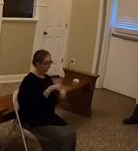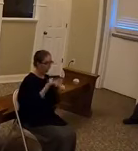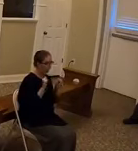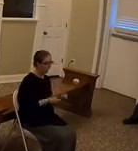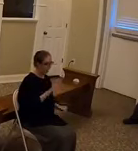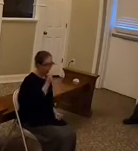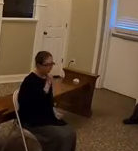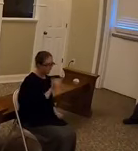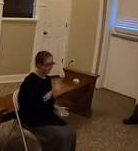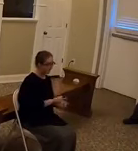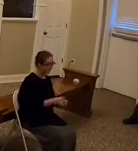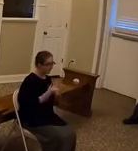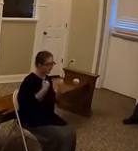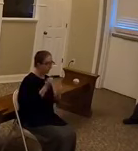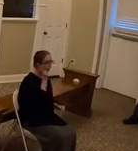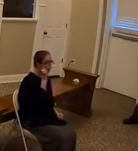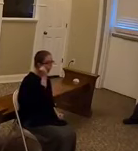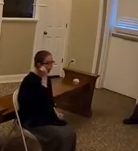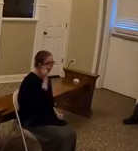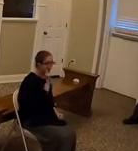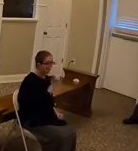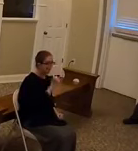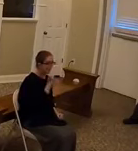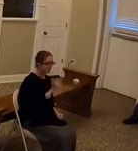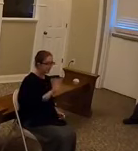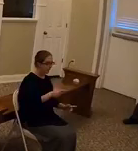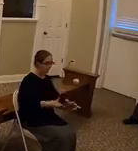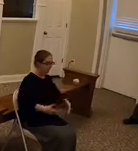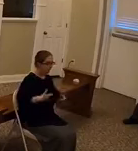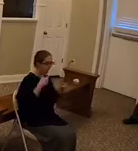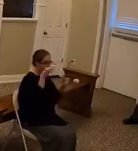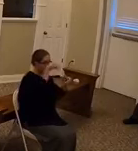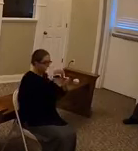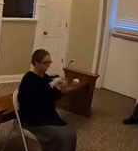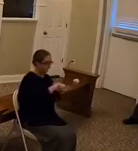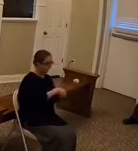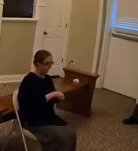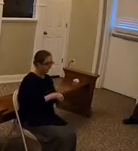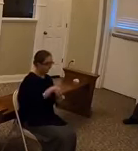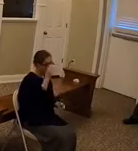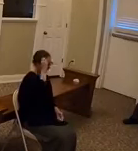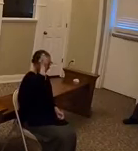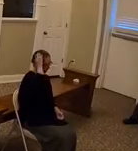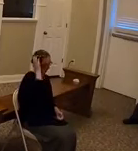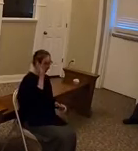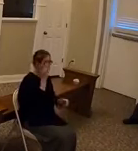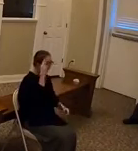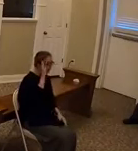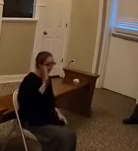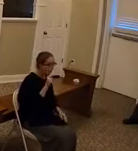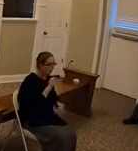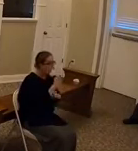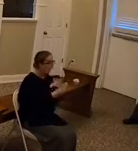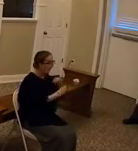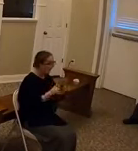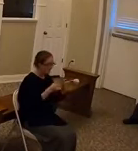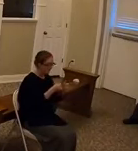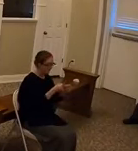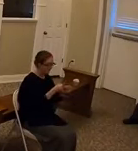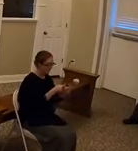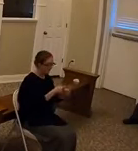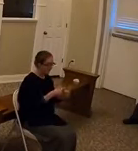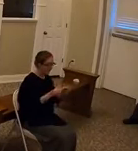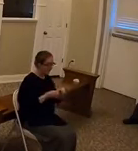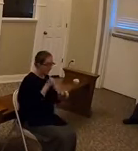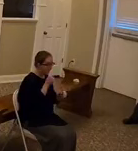Can I tell you that if a house is not lived in, now, I don't know what it is about it.